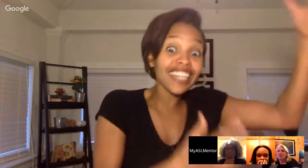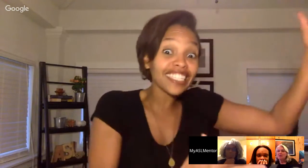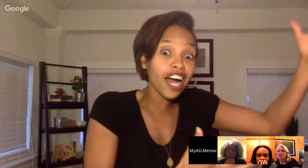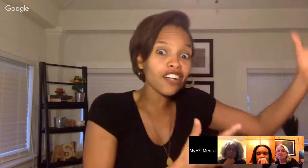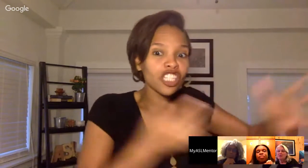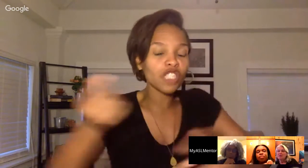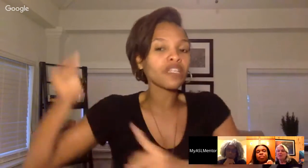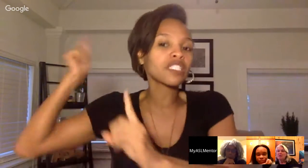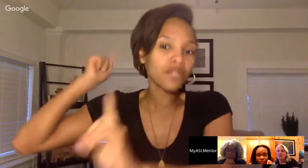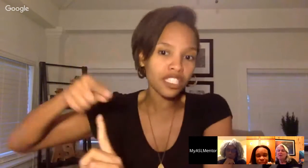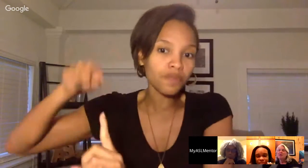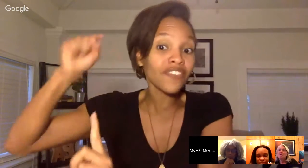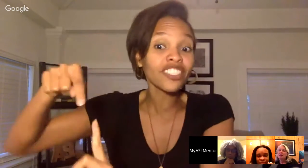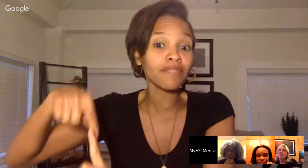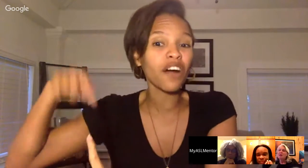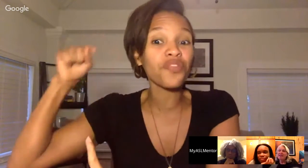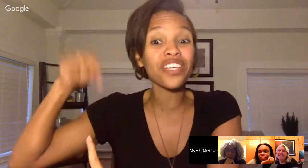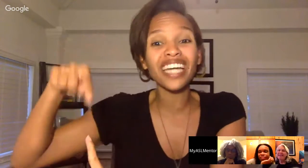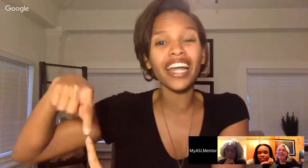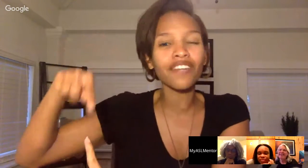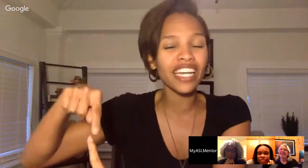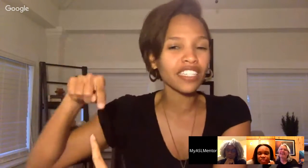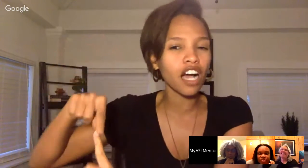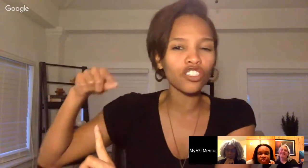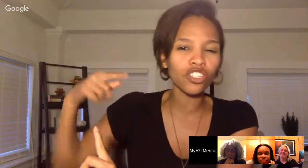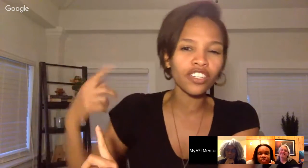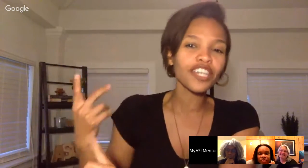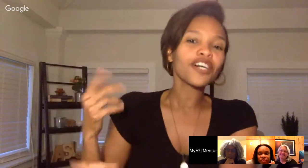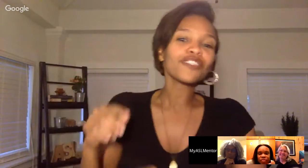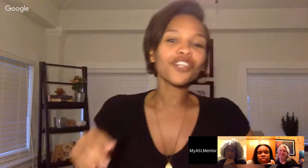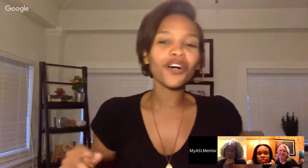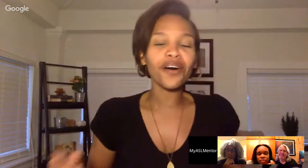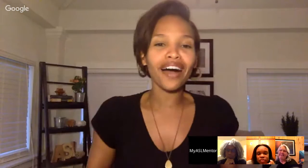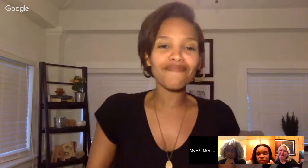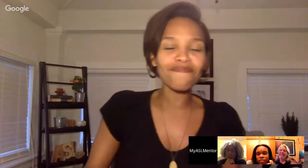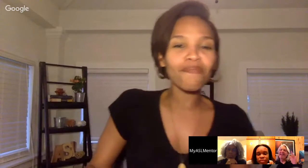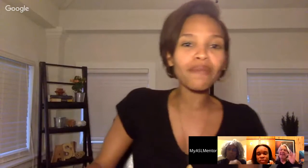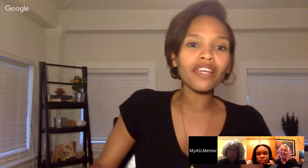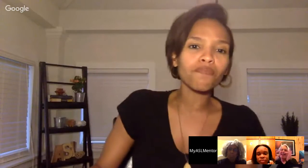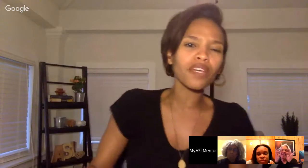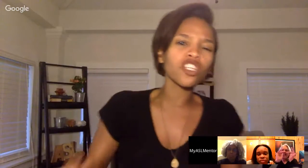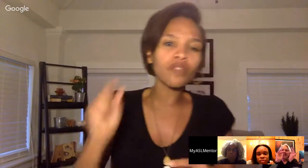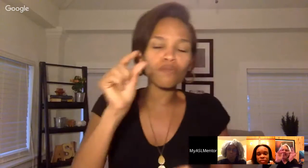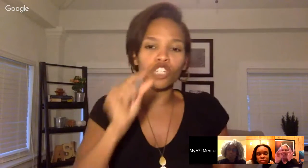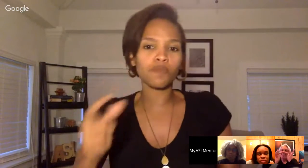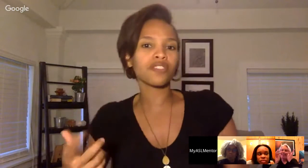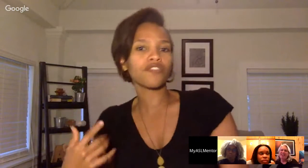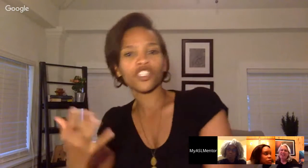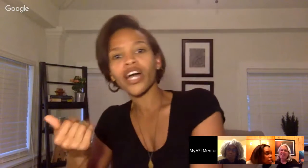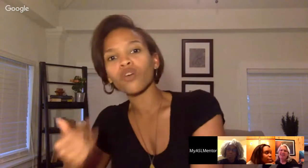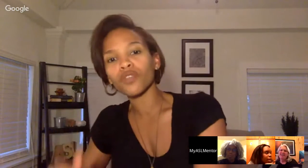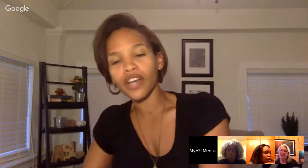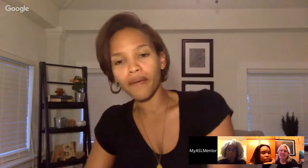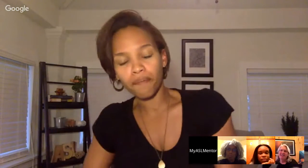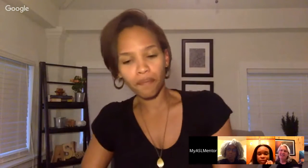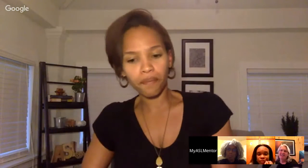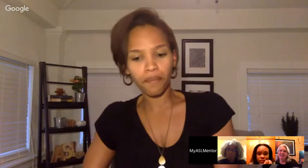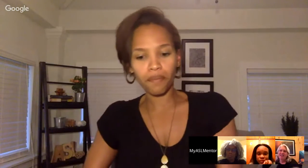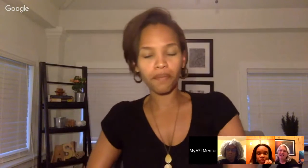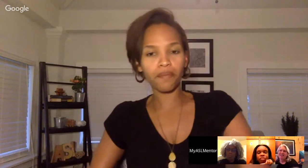of technology. She's specifically talking about this kind of technology. So maybe be a little bit more specific. Try it one more time.